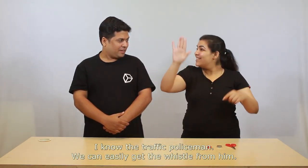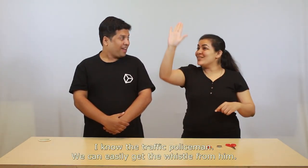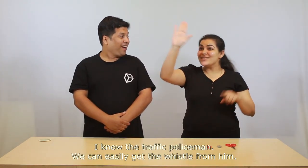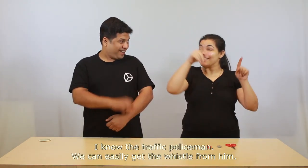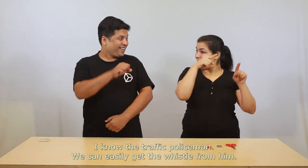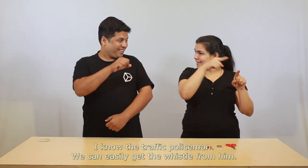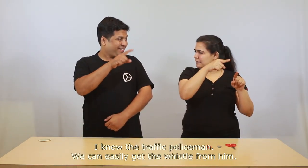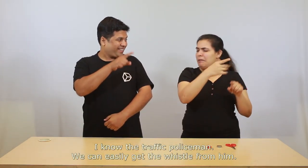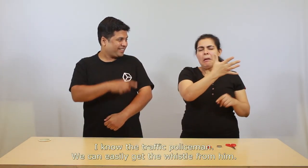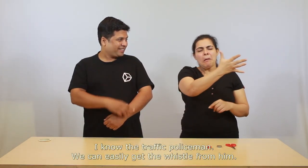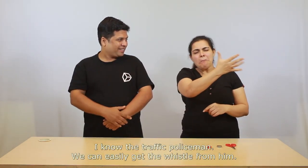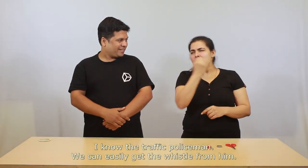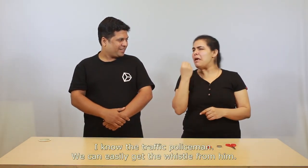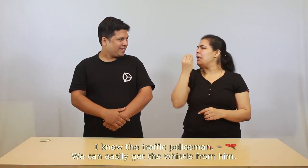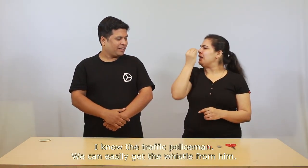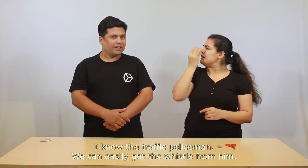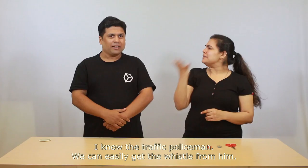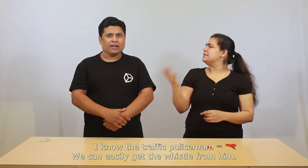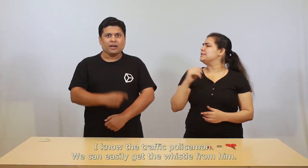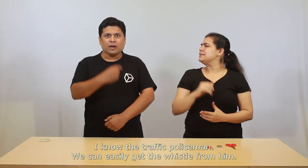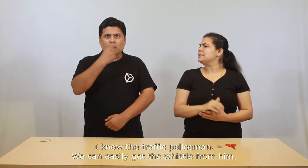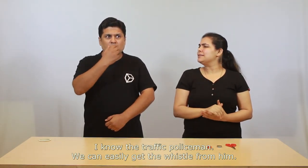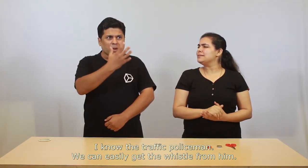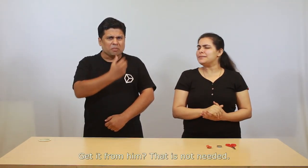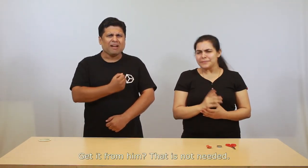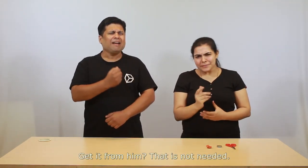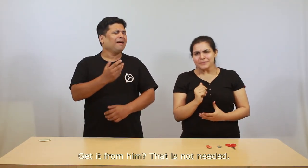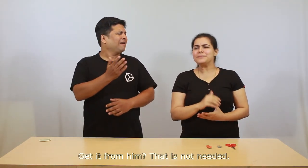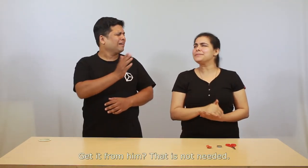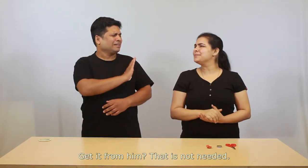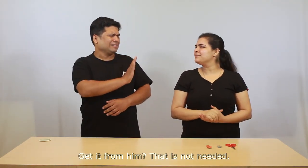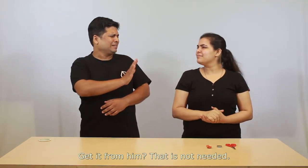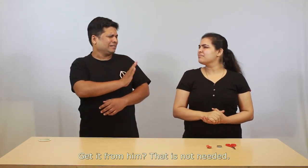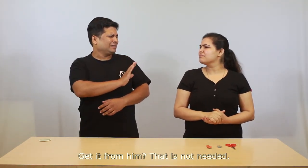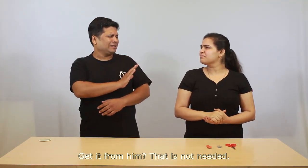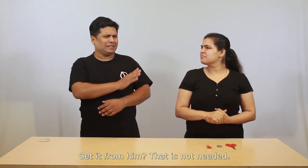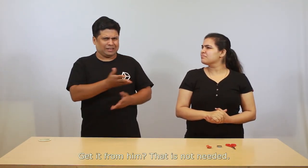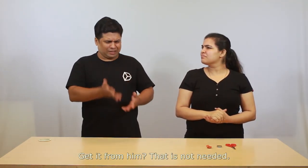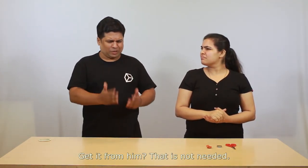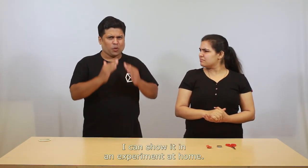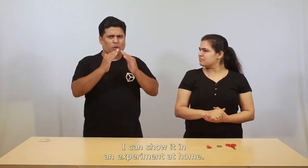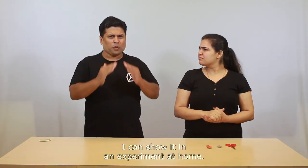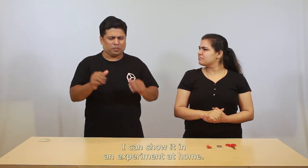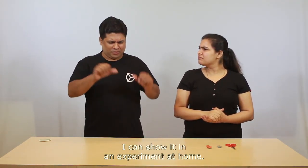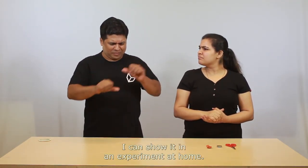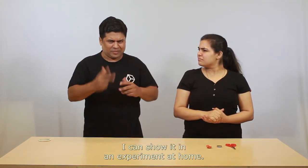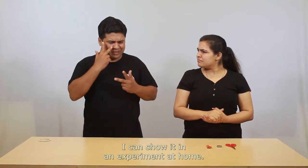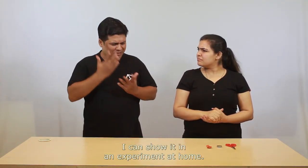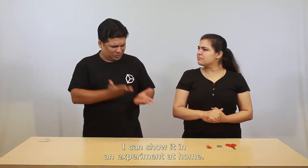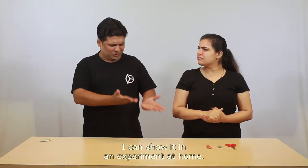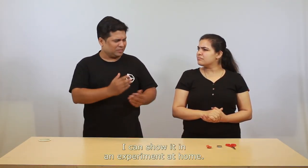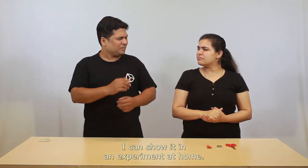easily get the whistle from him Get it from him? That is not needed I can show it in an experiment at home